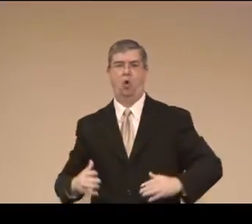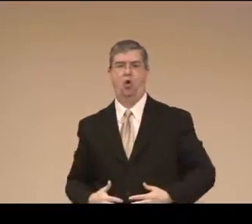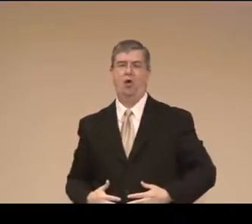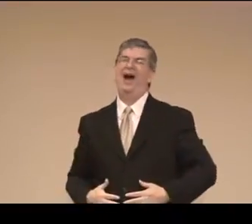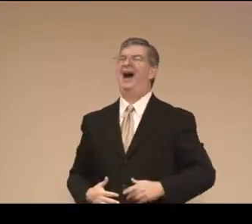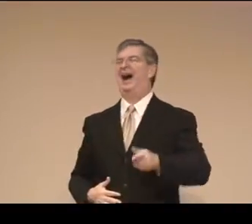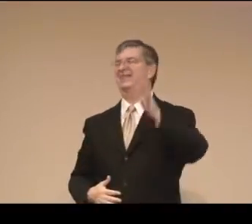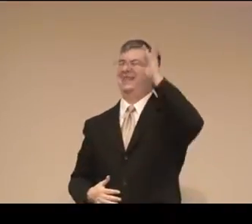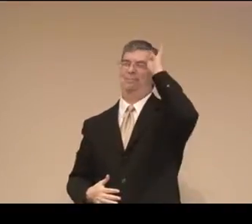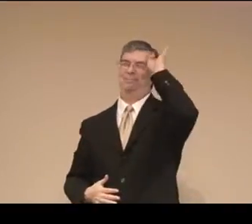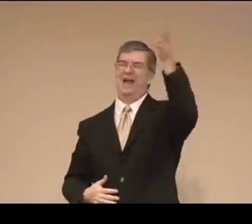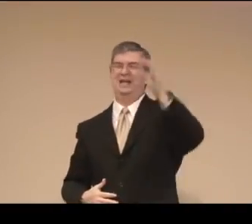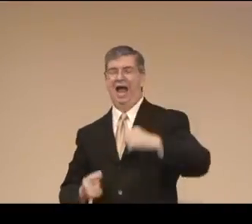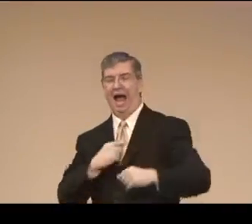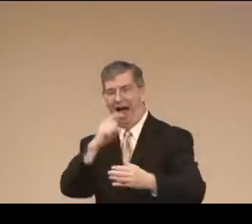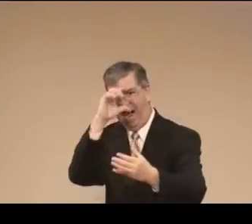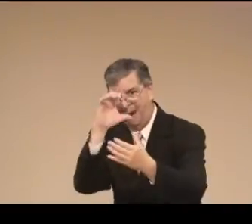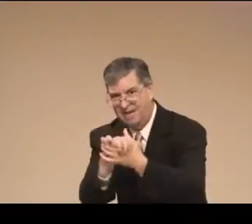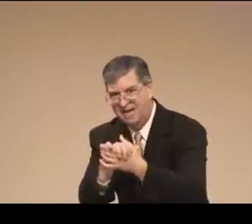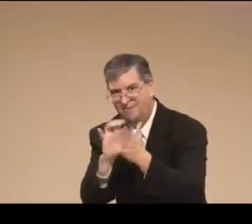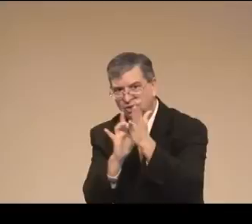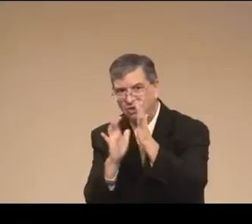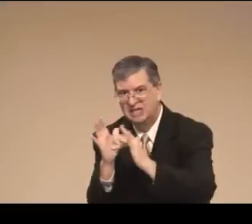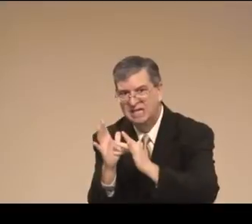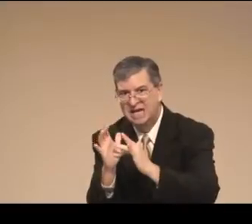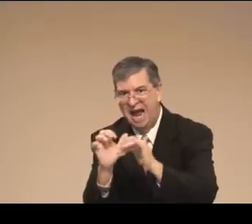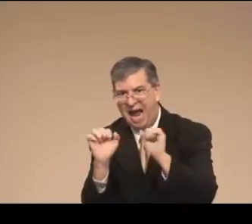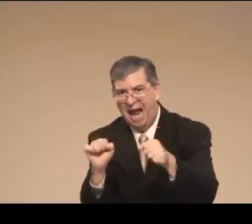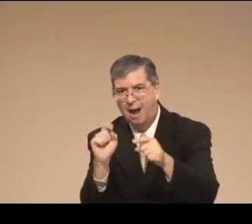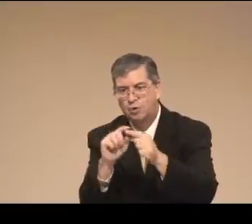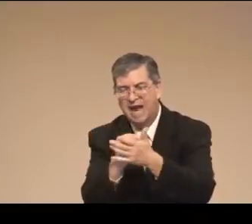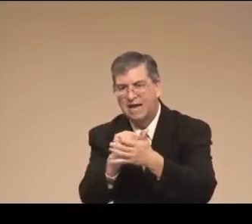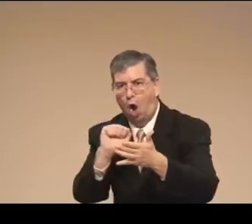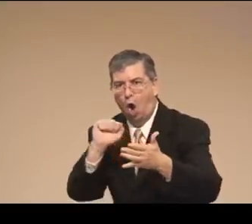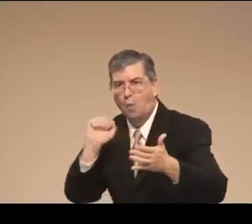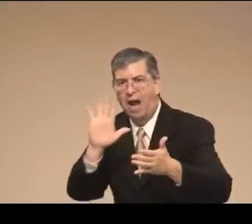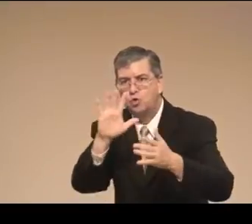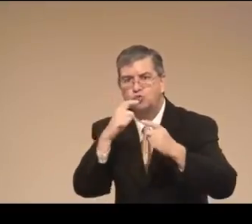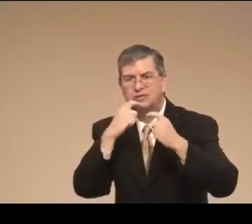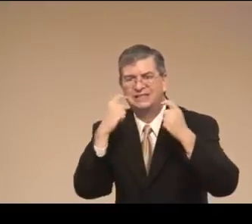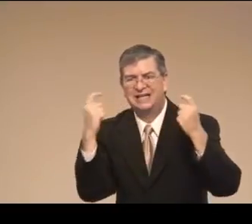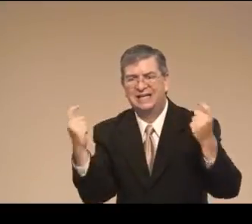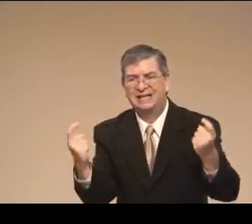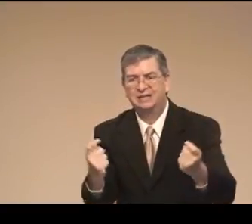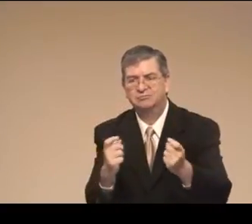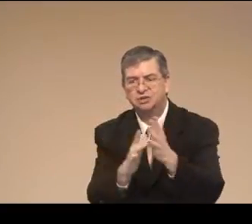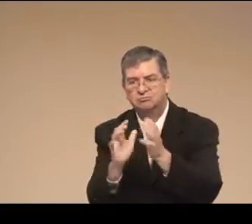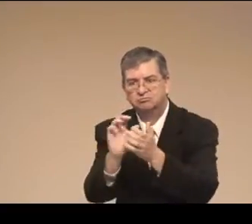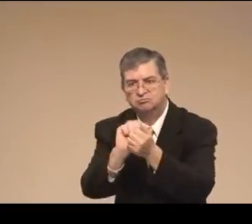I believe the stories of the Bible. I believe that Jesus can take away your sins. He